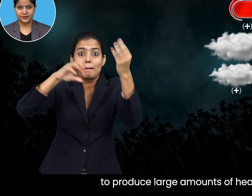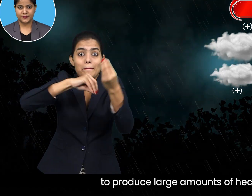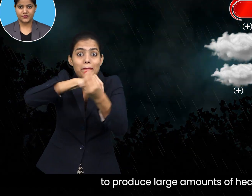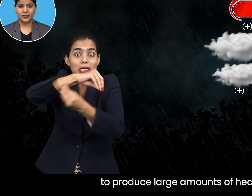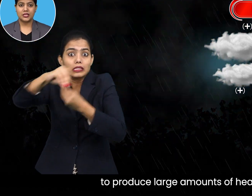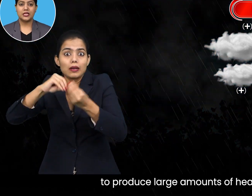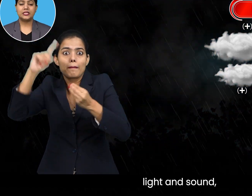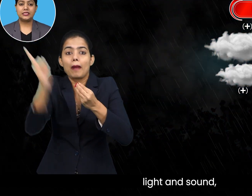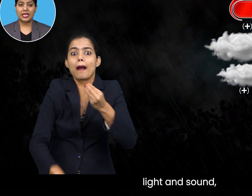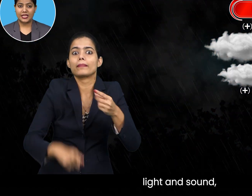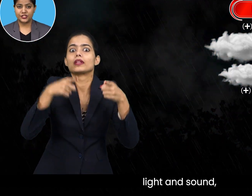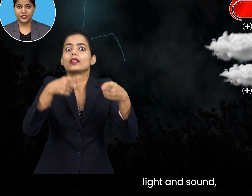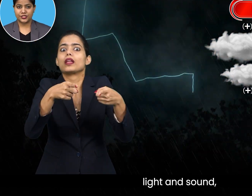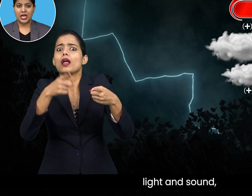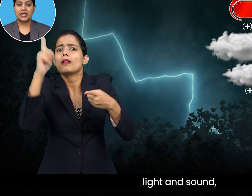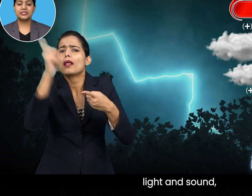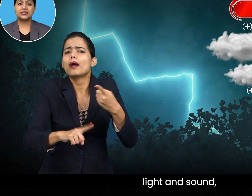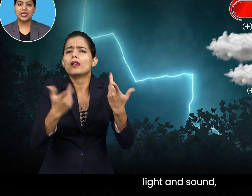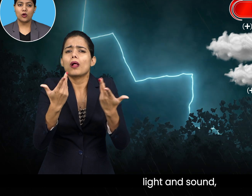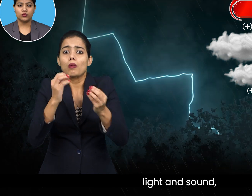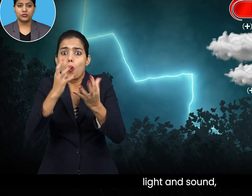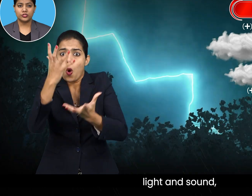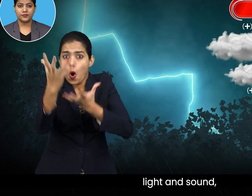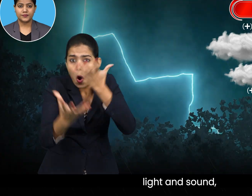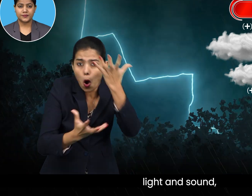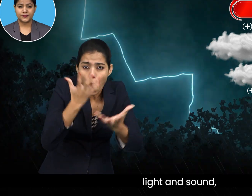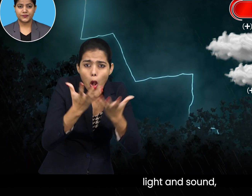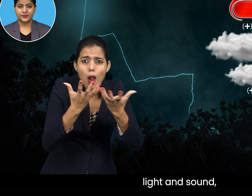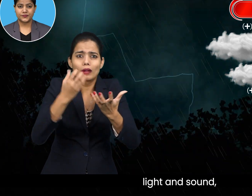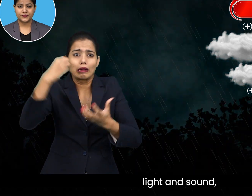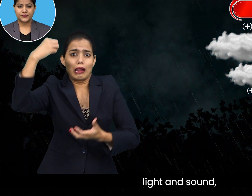heat, light, and sound,